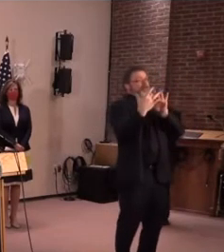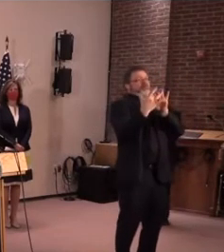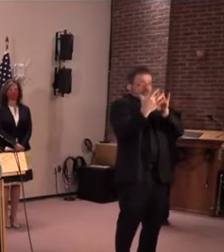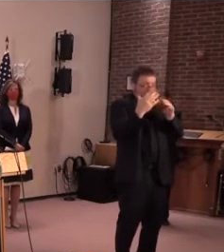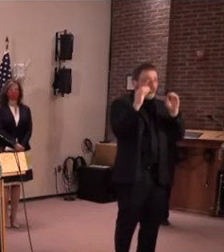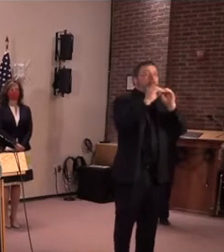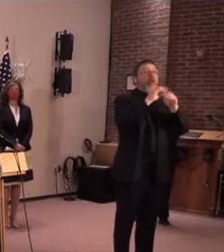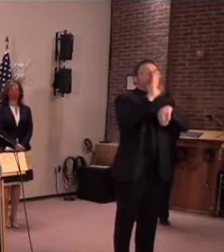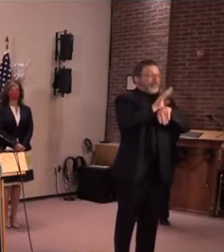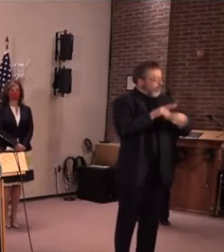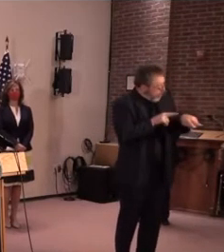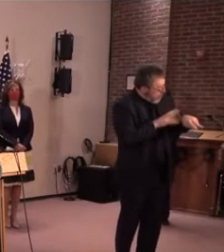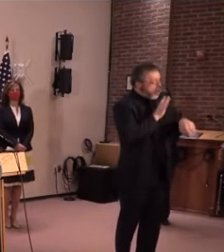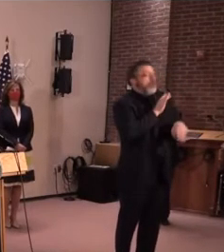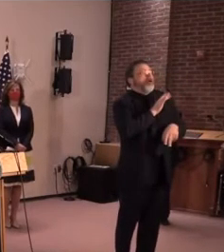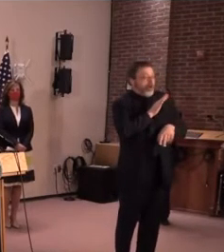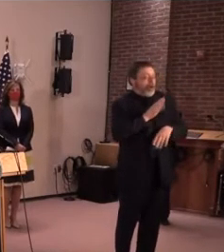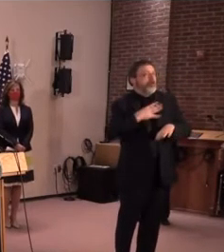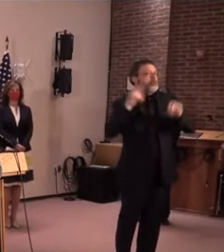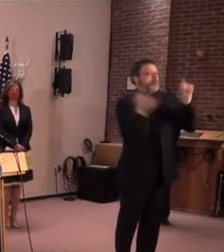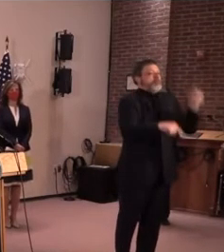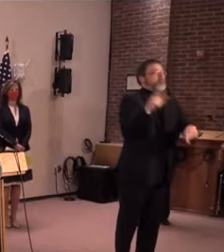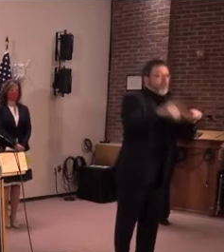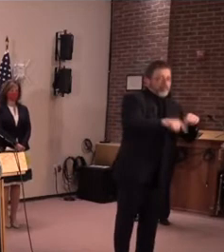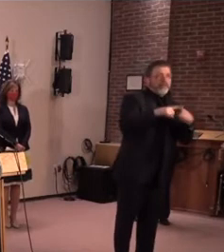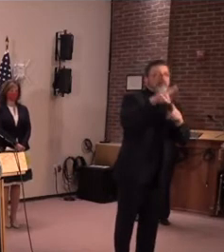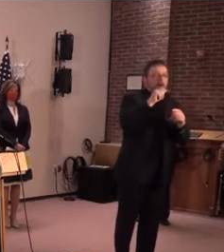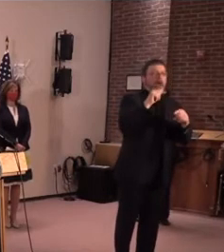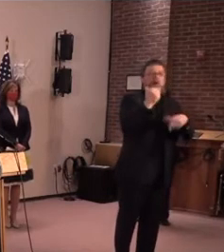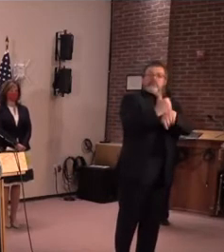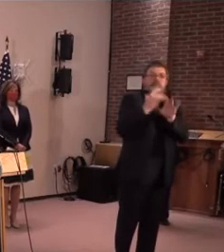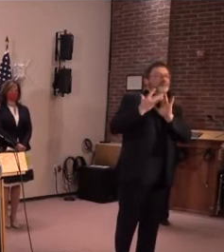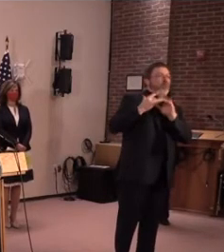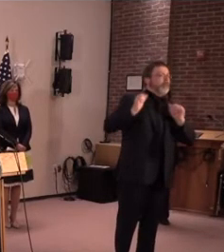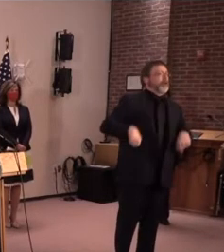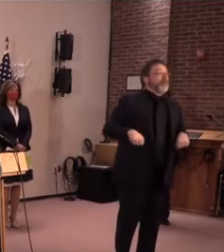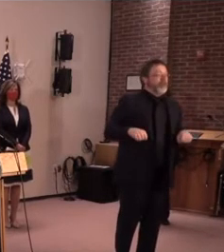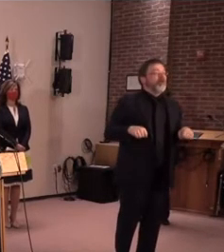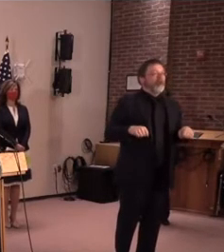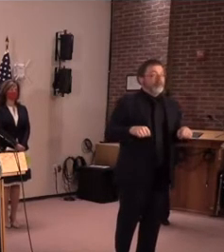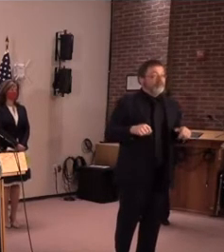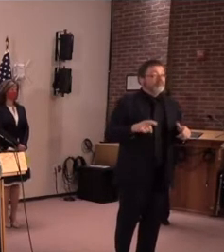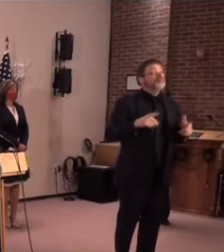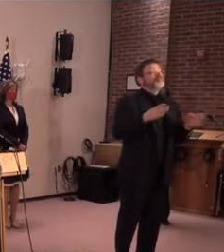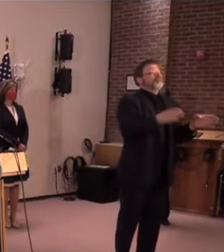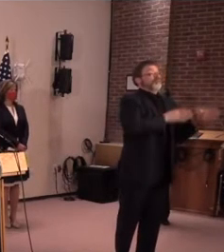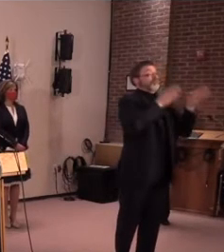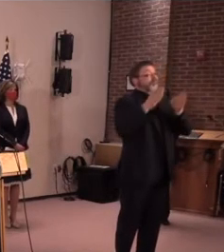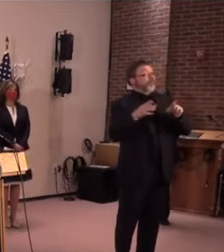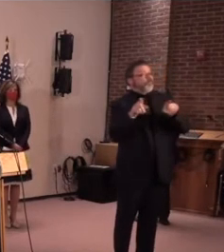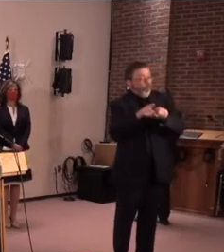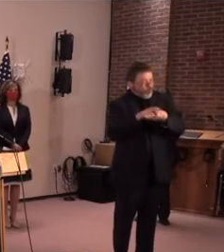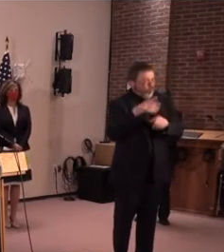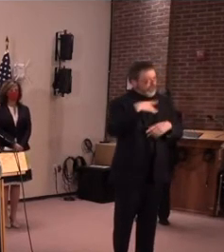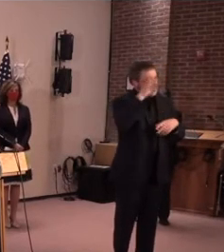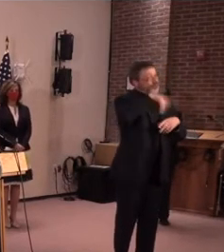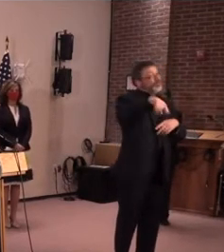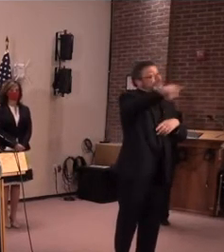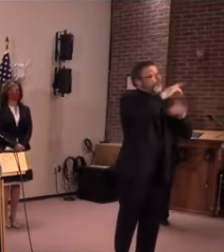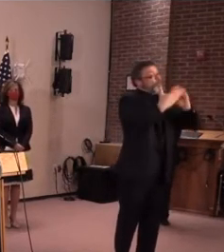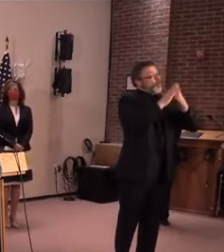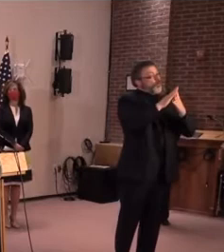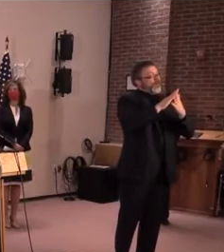indefinite period of time. We know that our communities may look different. Perhaps there are streets that we close to traffic so restaurants